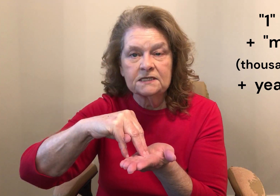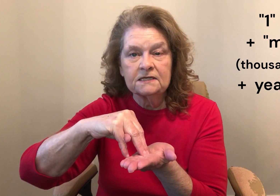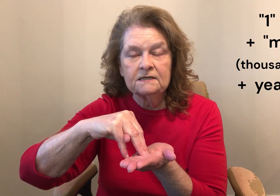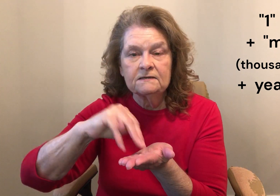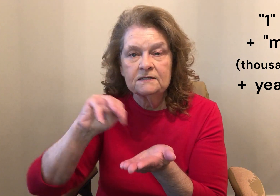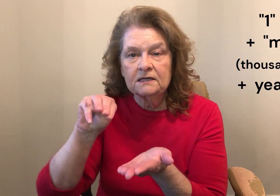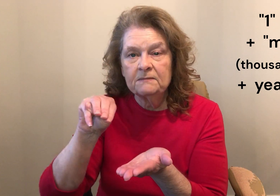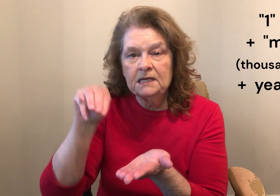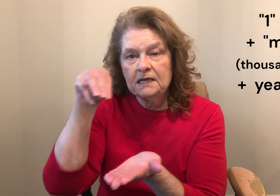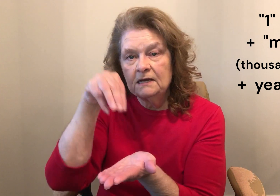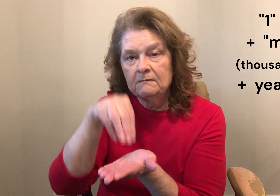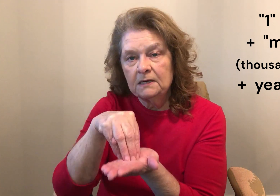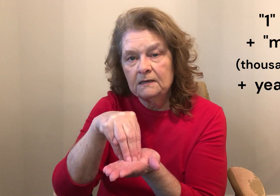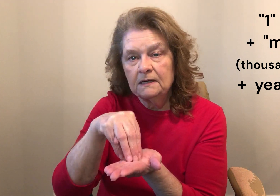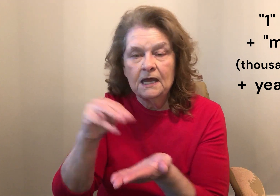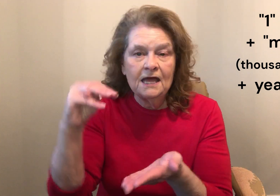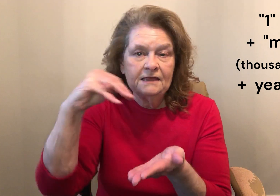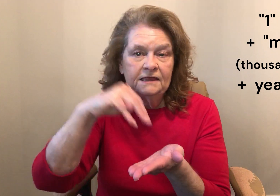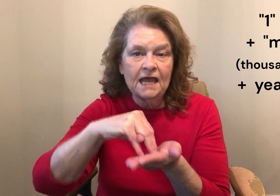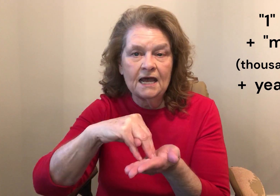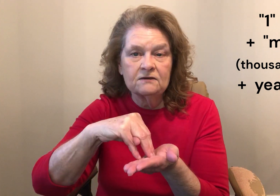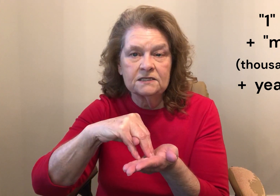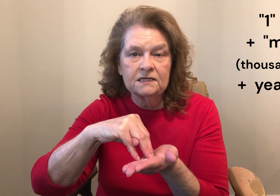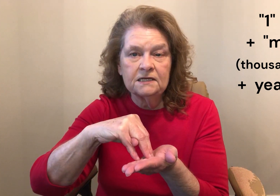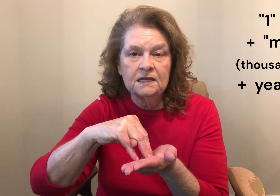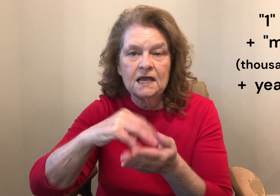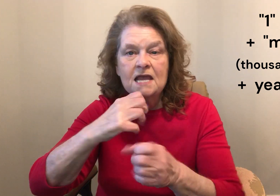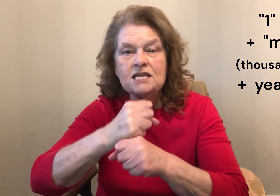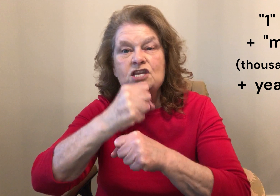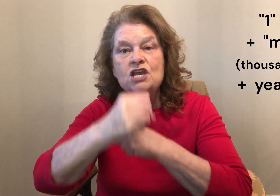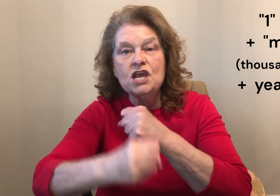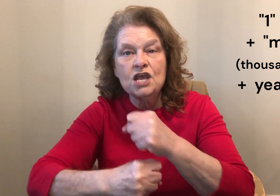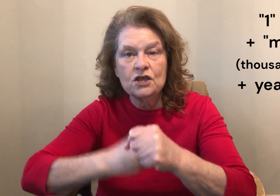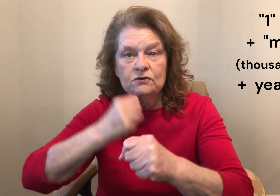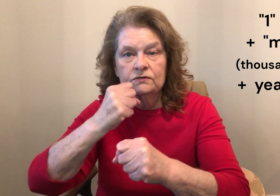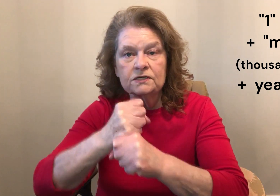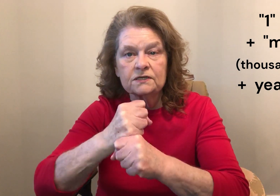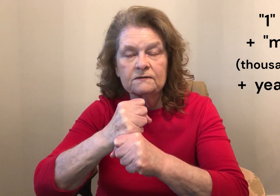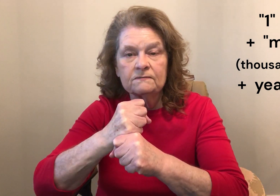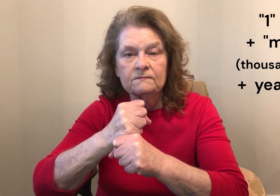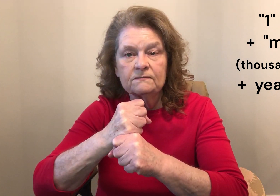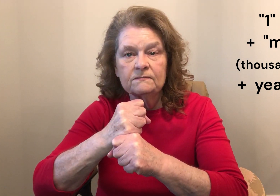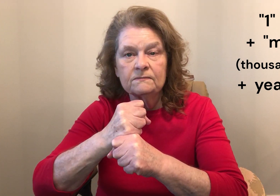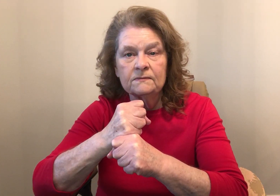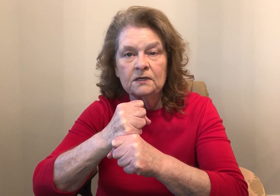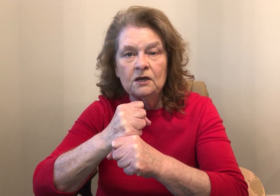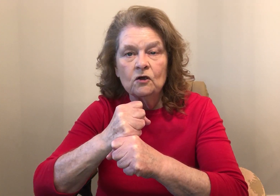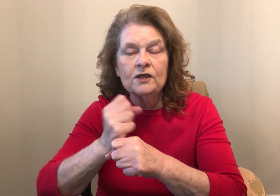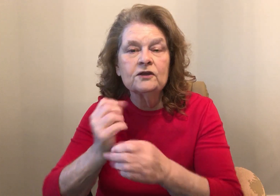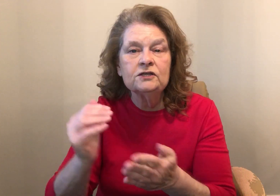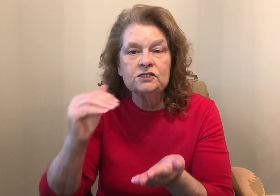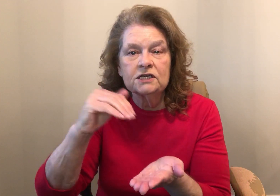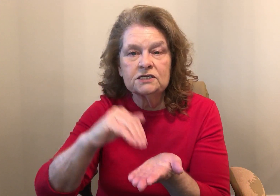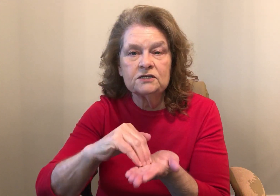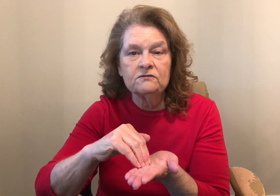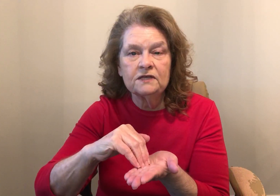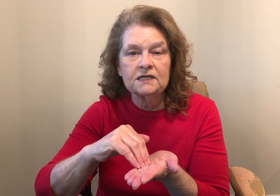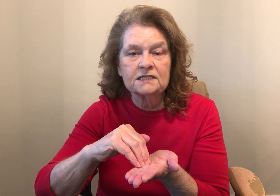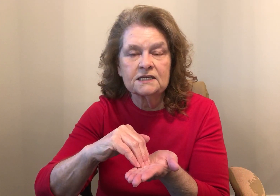1,000, so that'd be M, 1,000 years. Or you could just do this instead